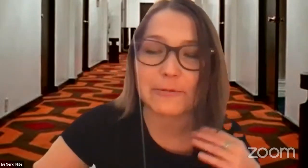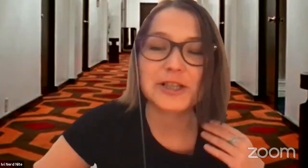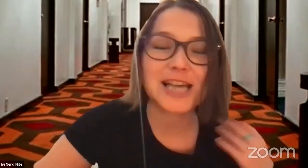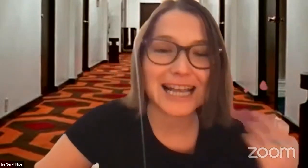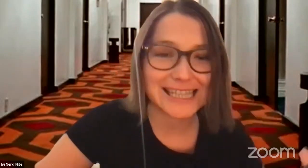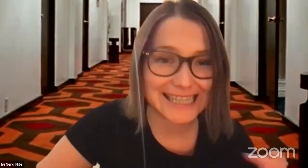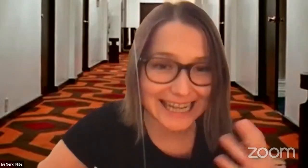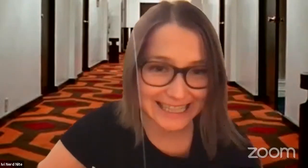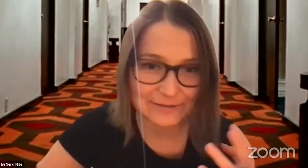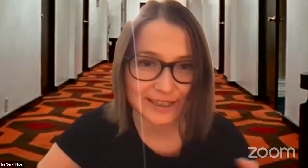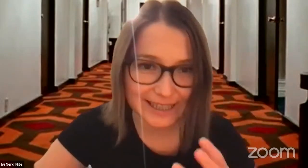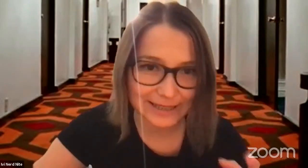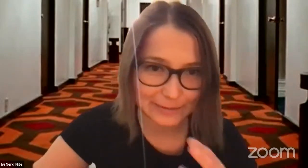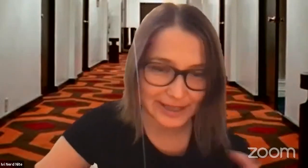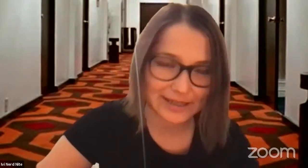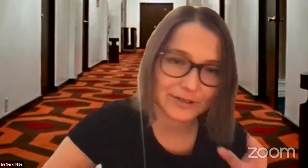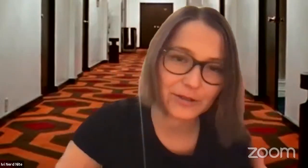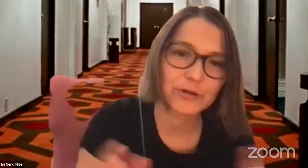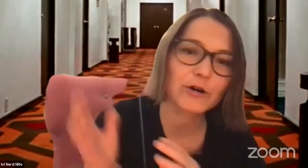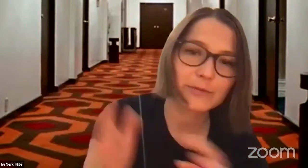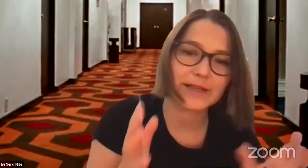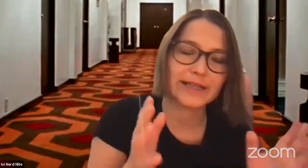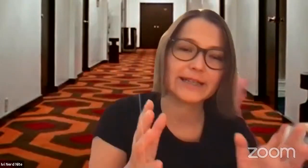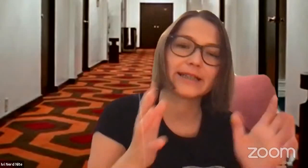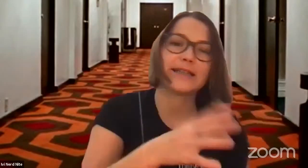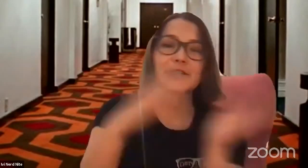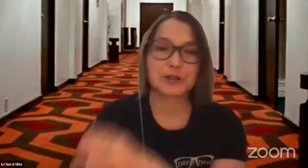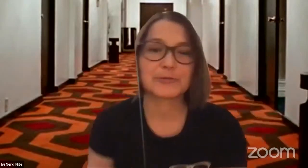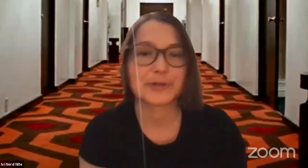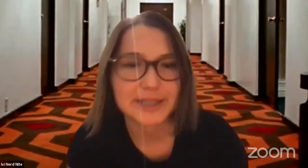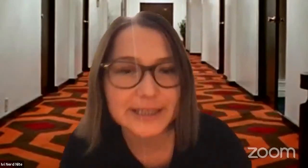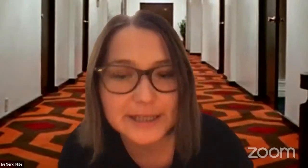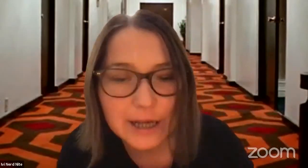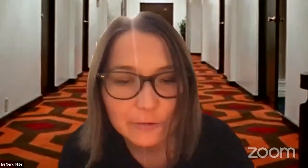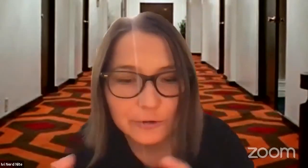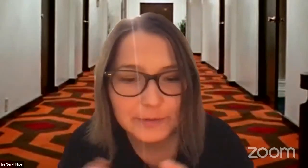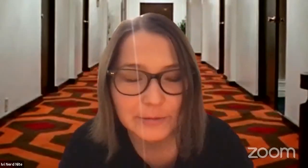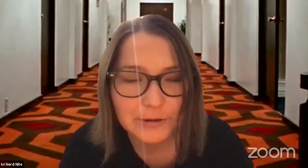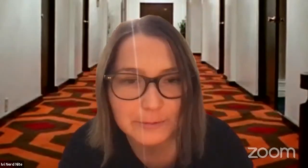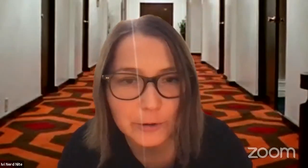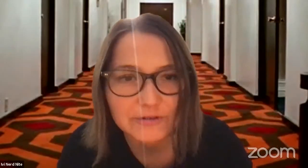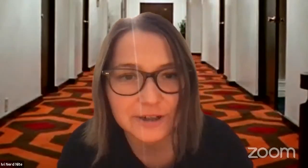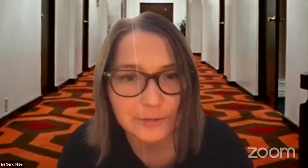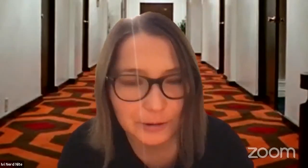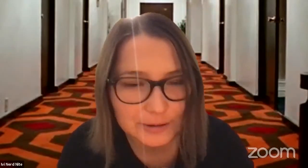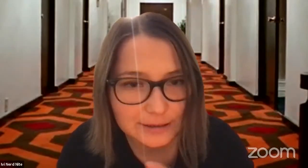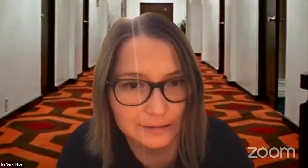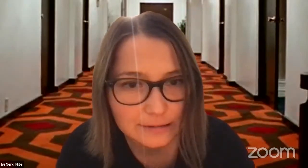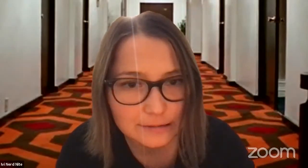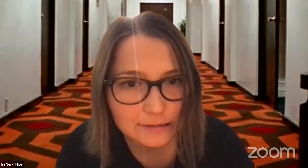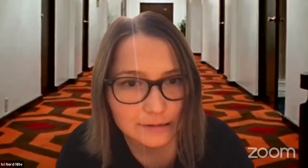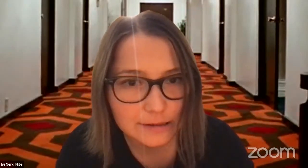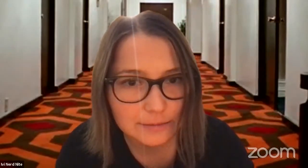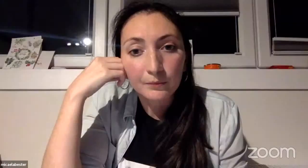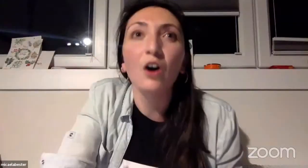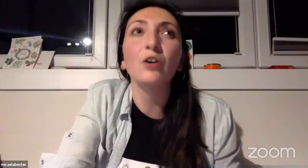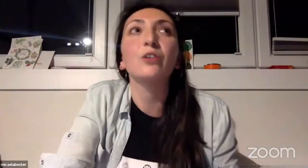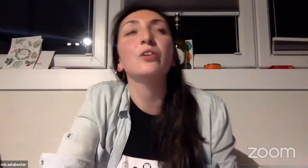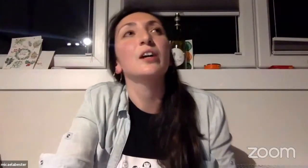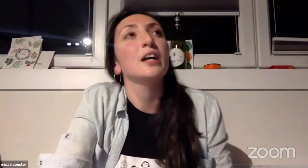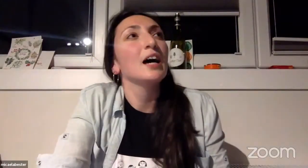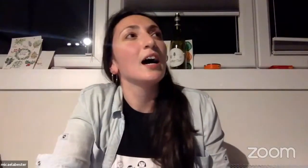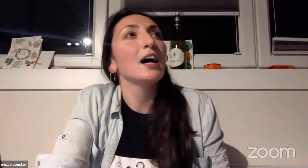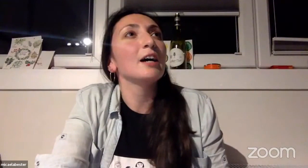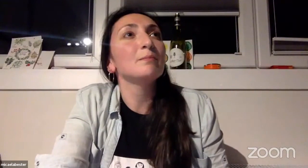Would someone chatting natively in BSL, so not being interpreted, would be more verbose?